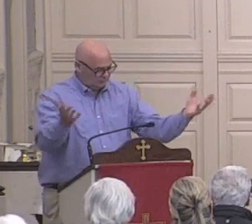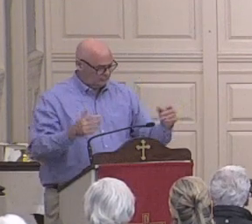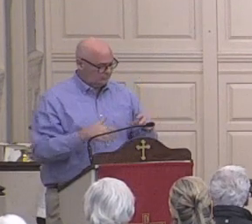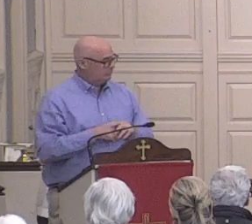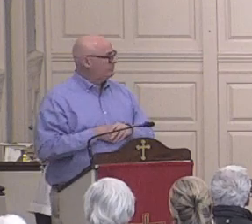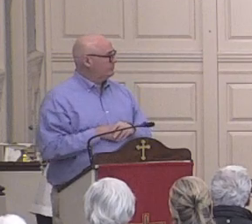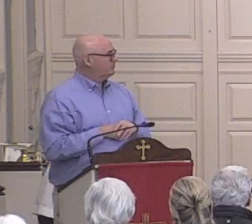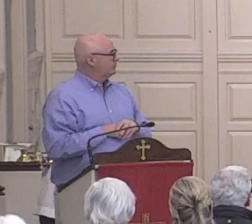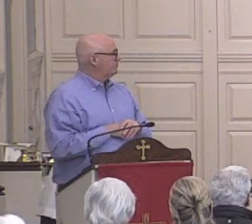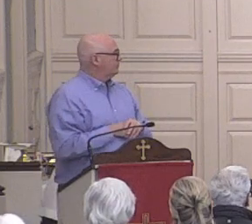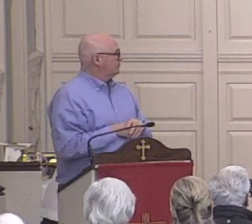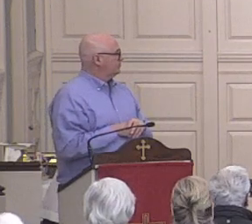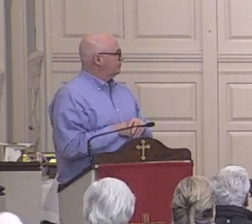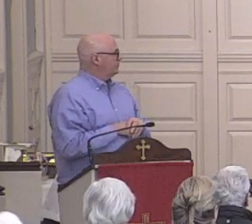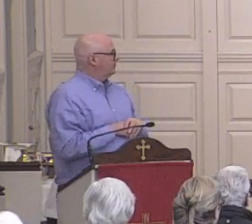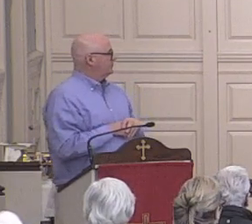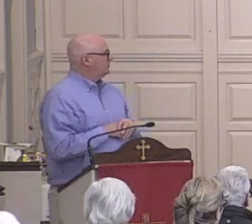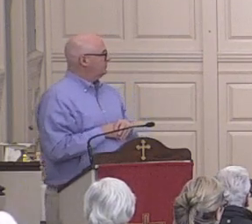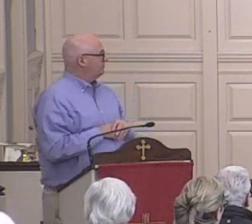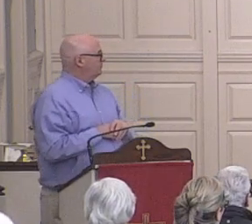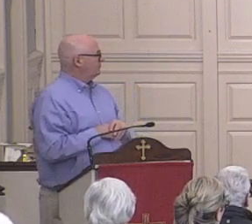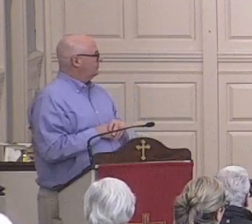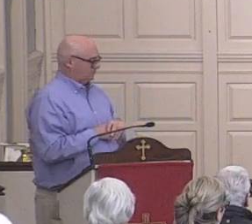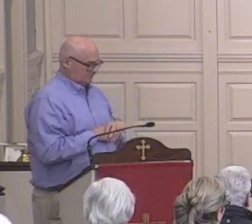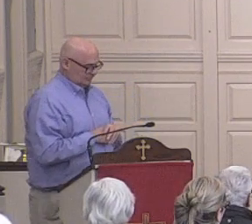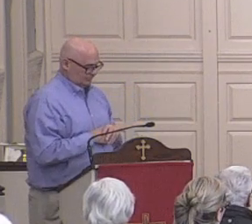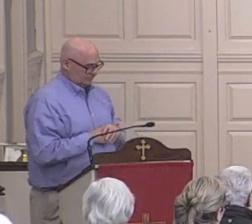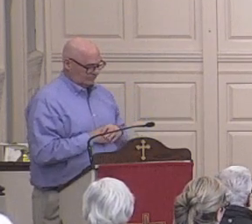Then Jesus said to them,